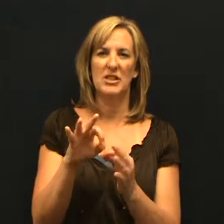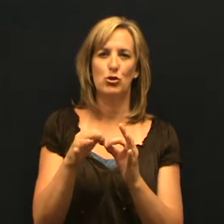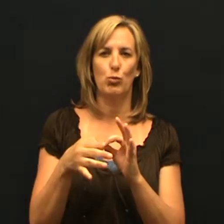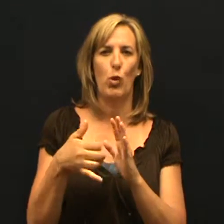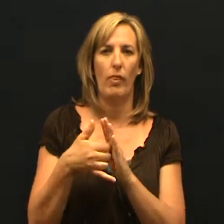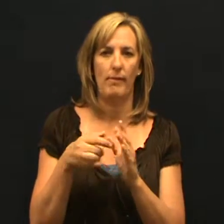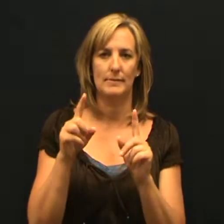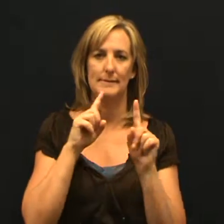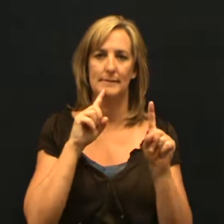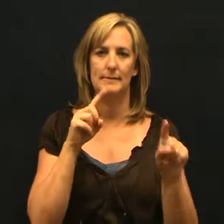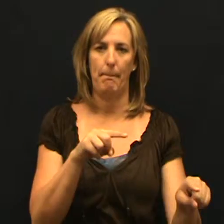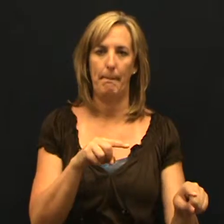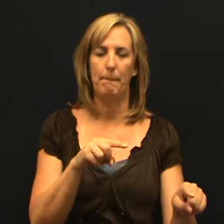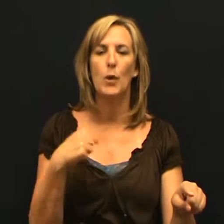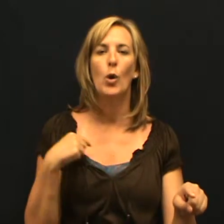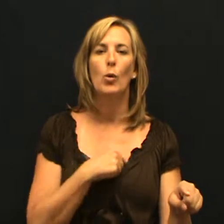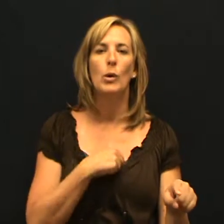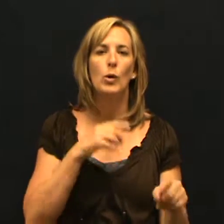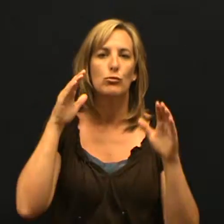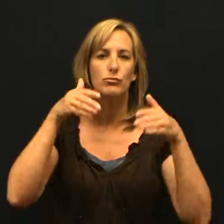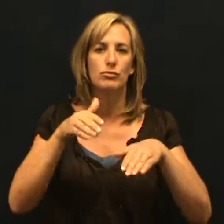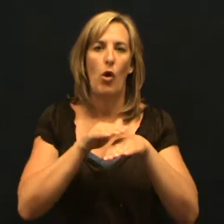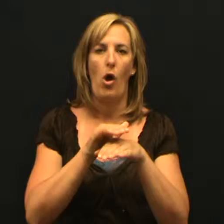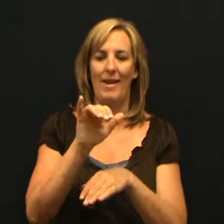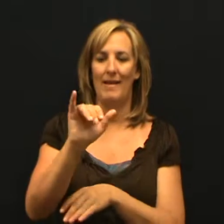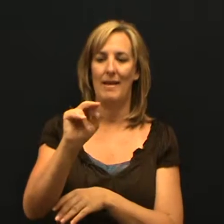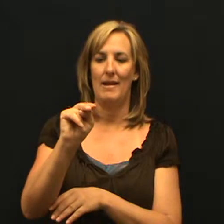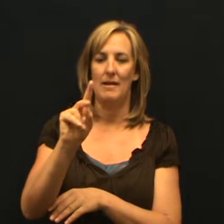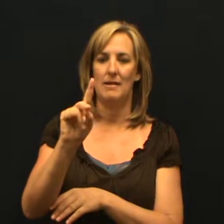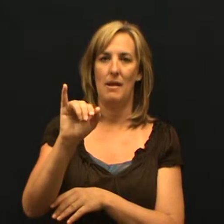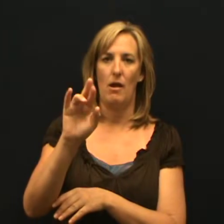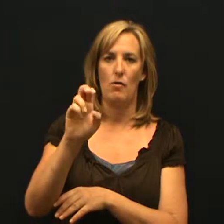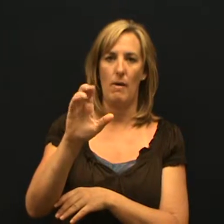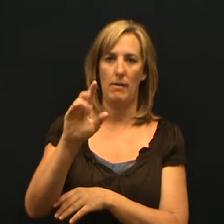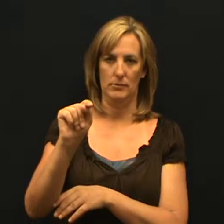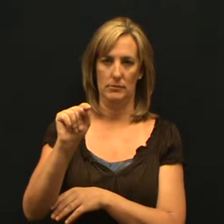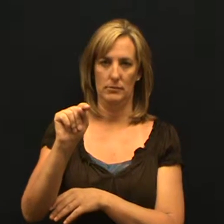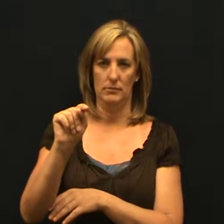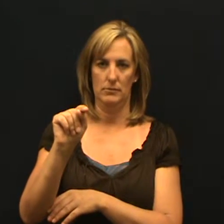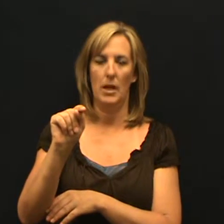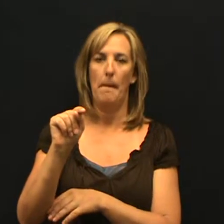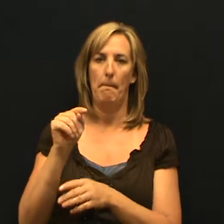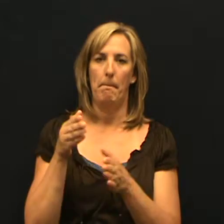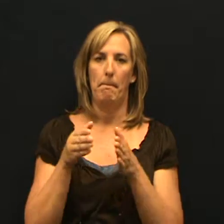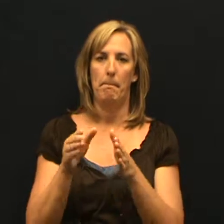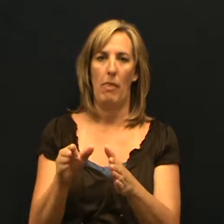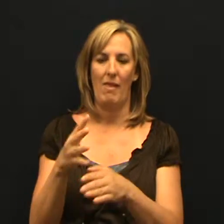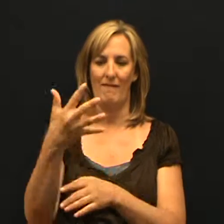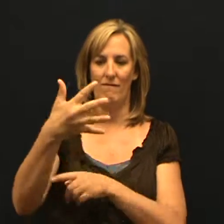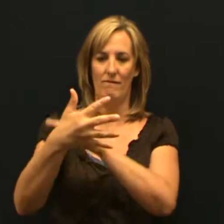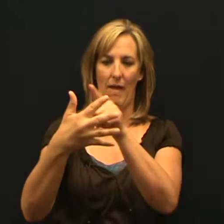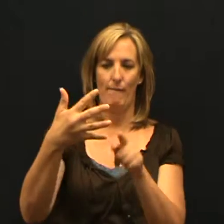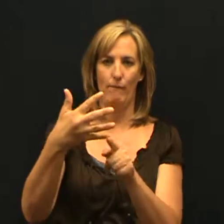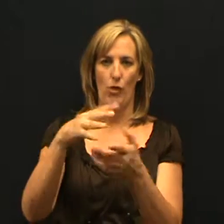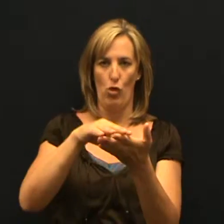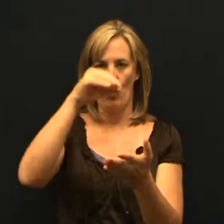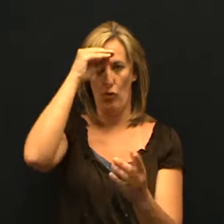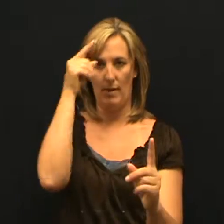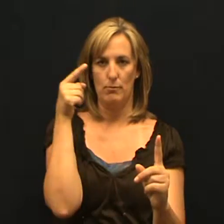our efforts on the indirect method. Therefore, we'll look at 5 learning objectives and exclude learning objective